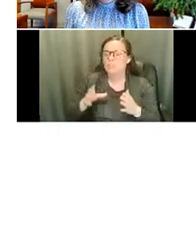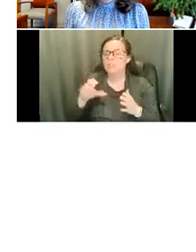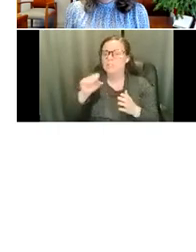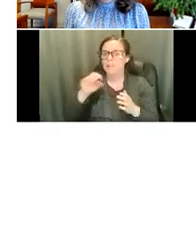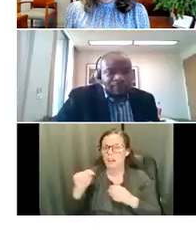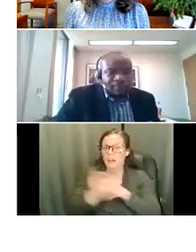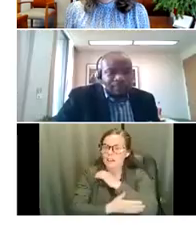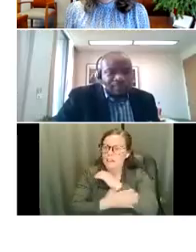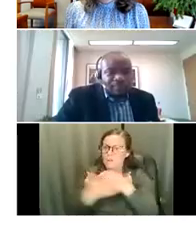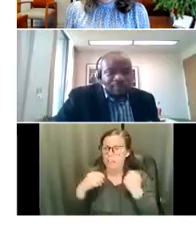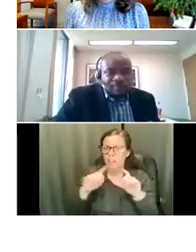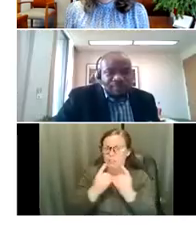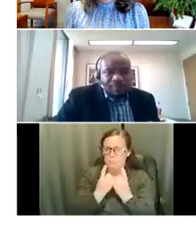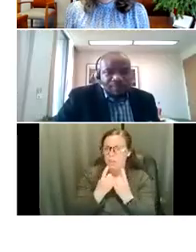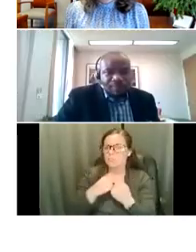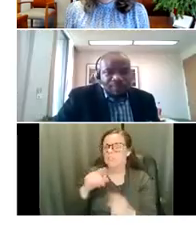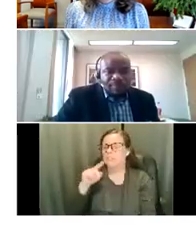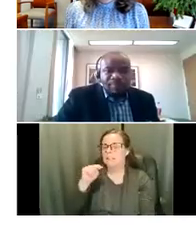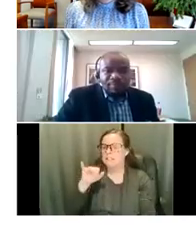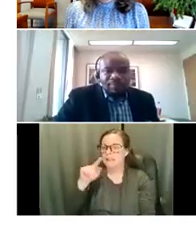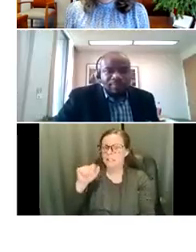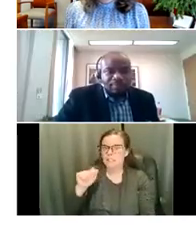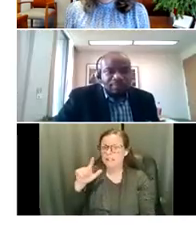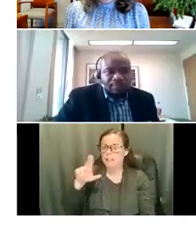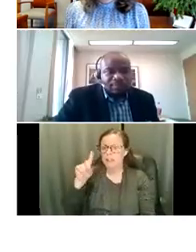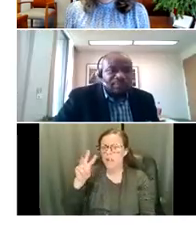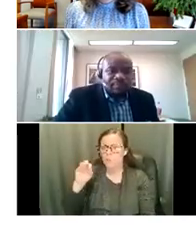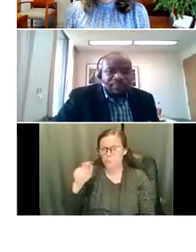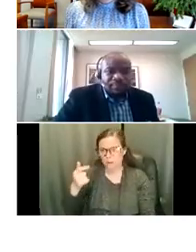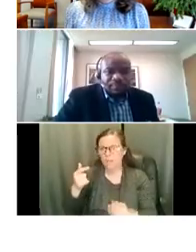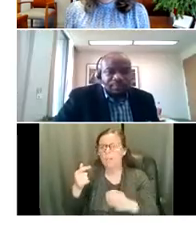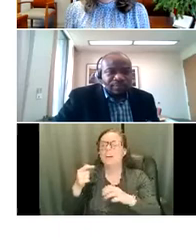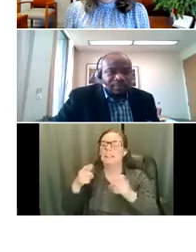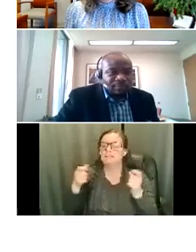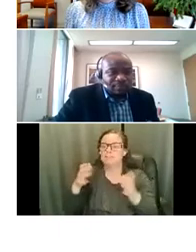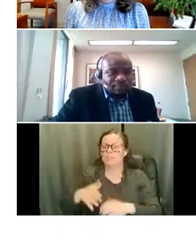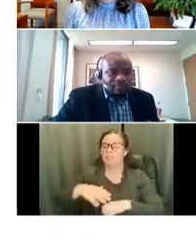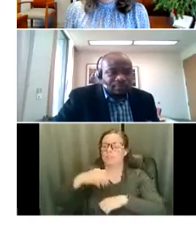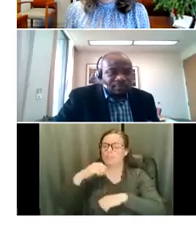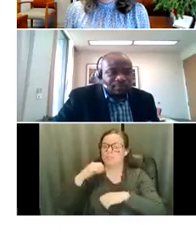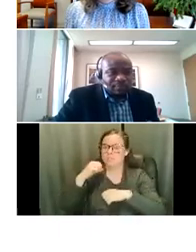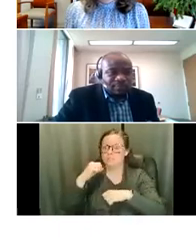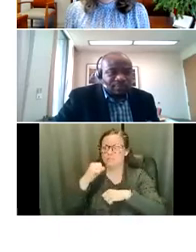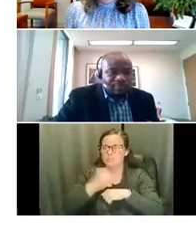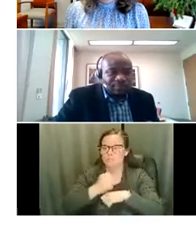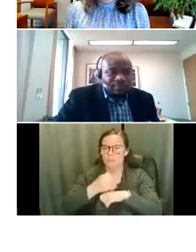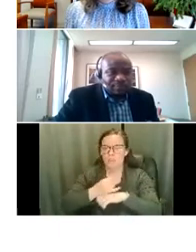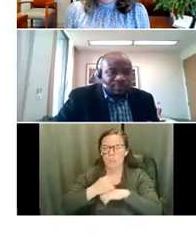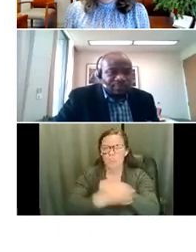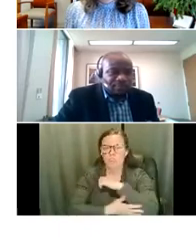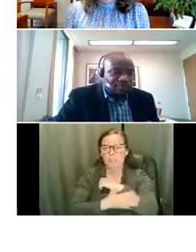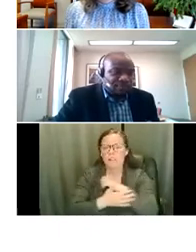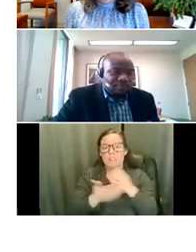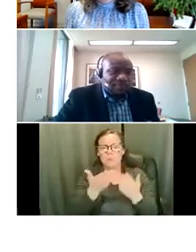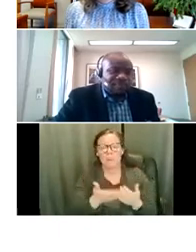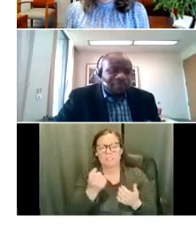Ludwig, the Administrator of the Rock Island County Health Department, and we have Dr. Olutade, the Chief Medical